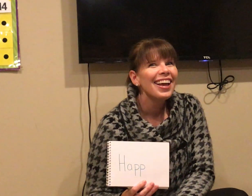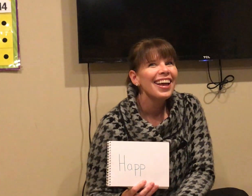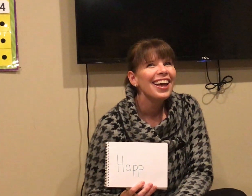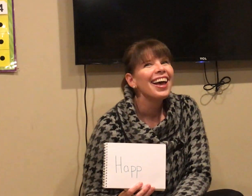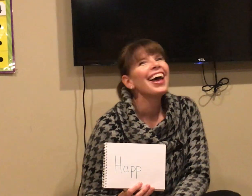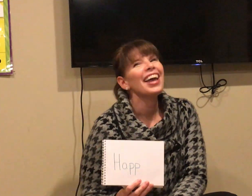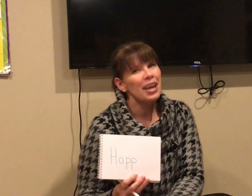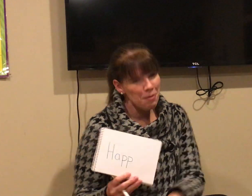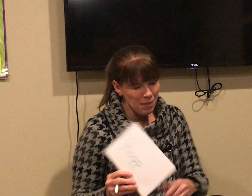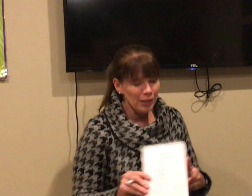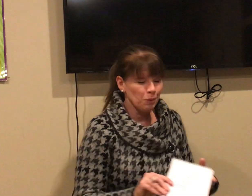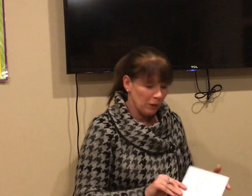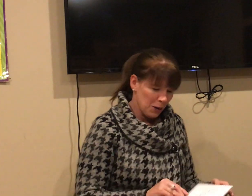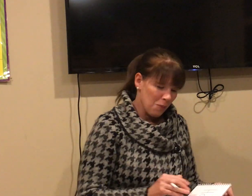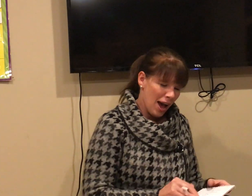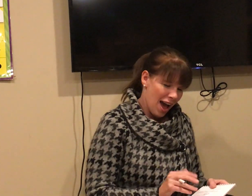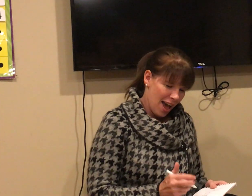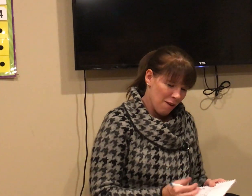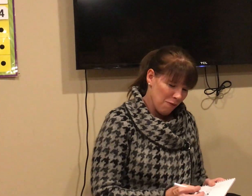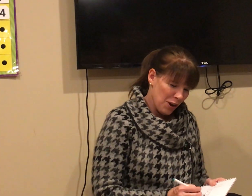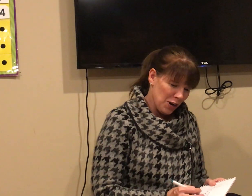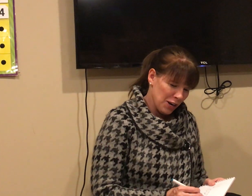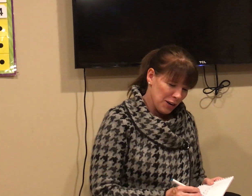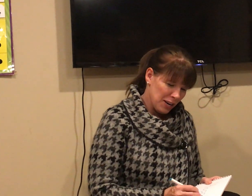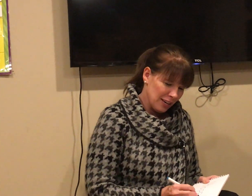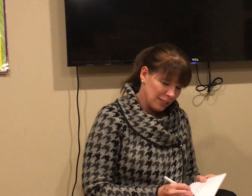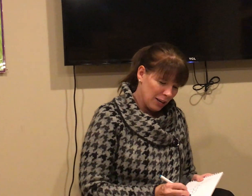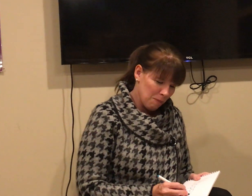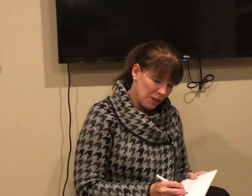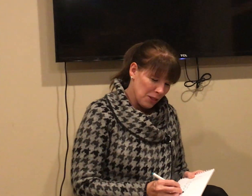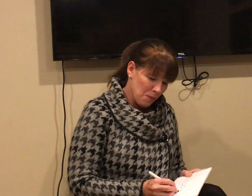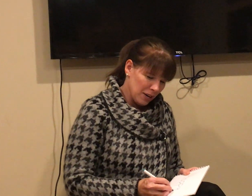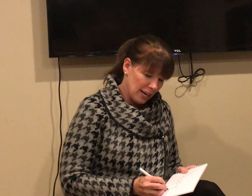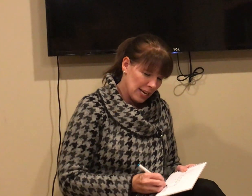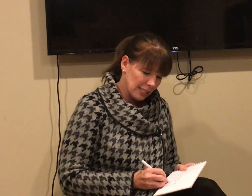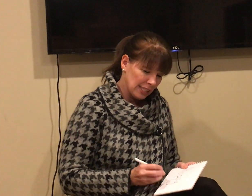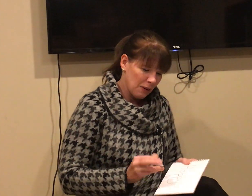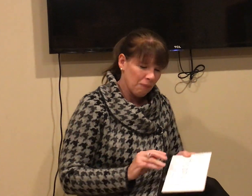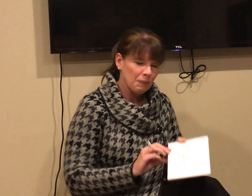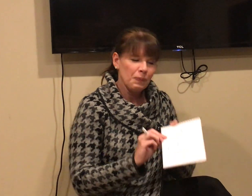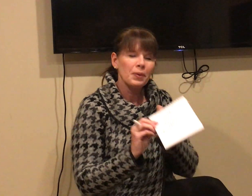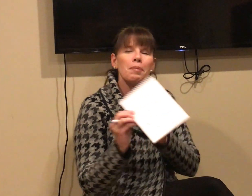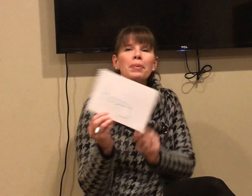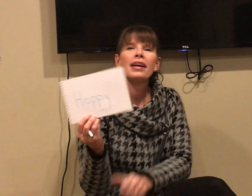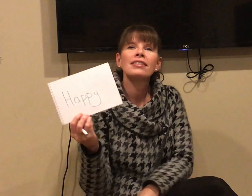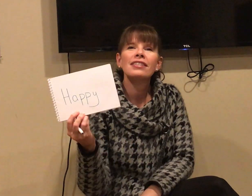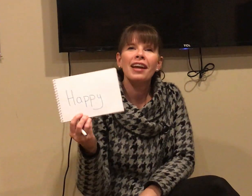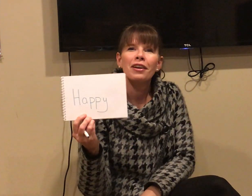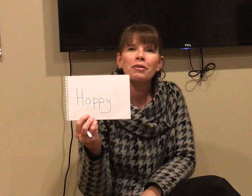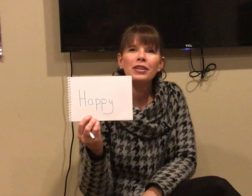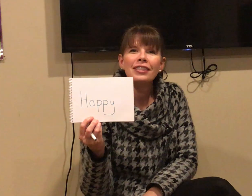be a Y. It must be a Y. Very good. And it's going to be lowercase because it's not our first